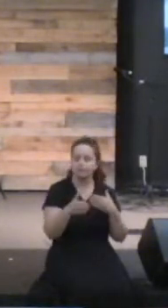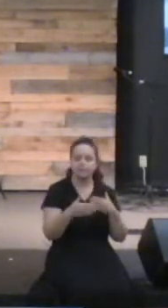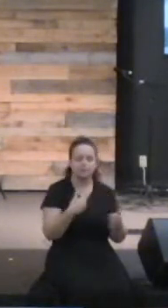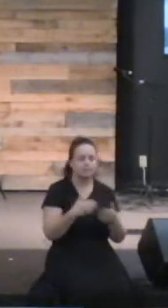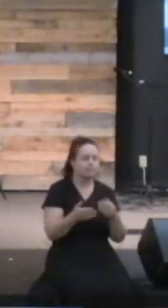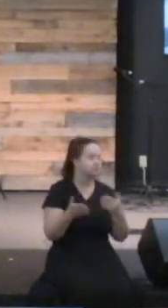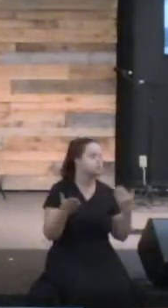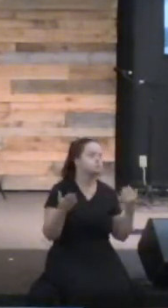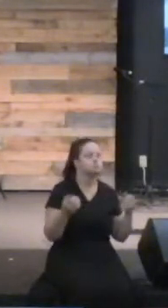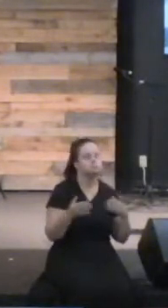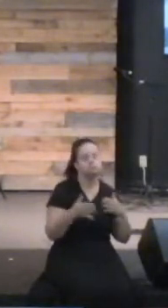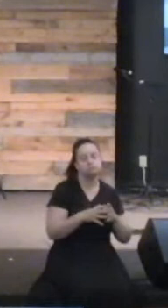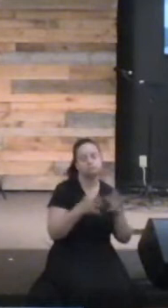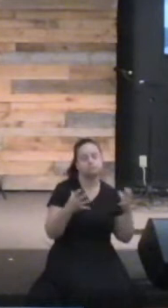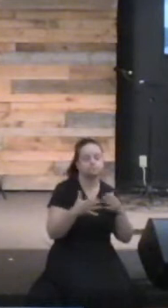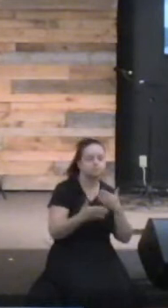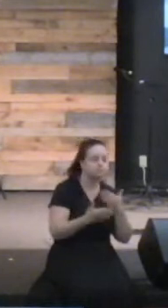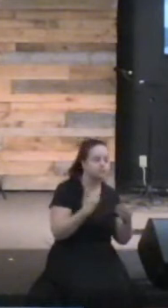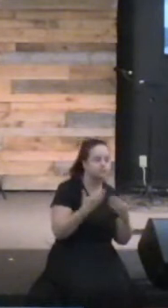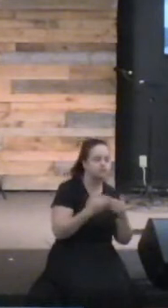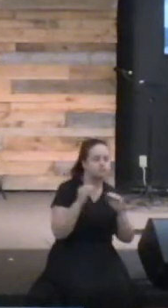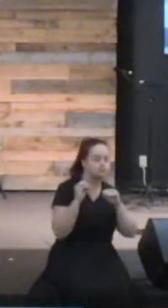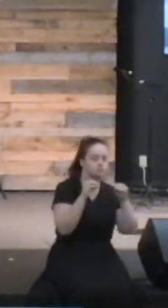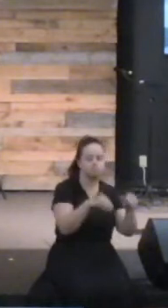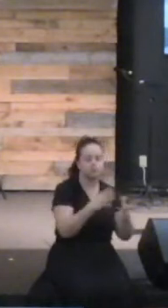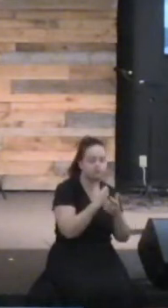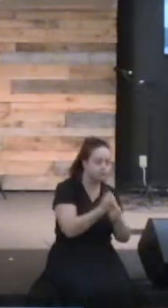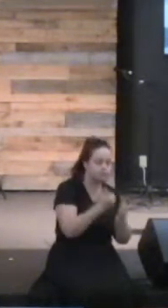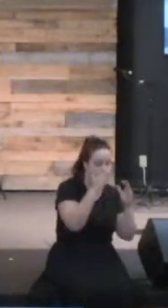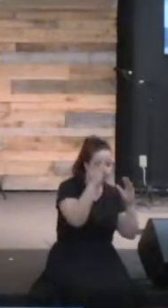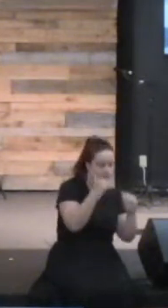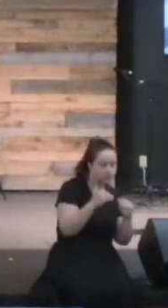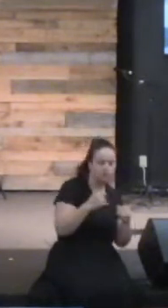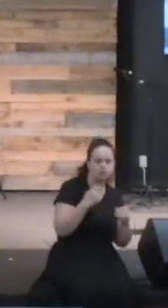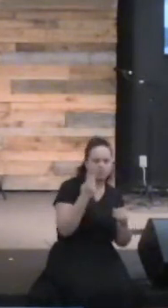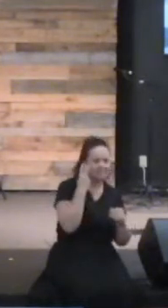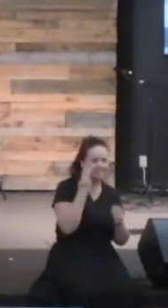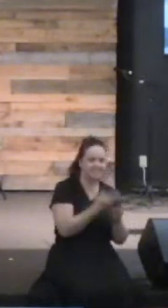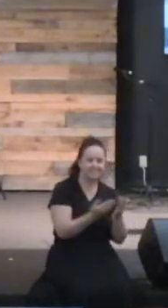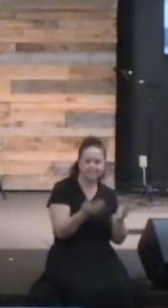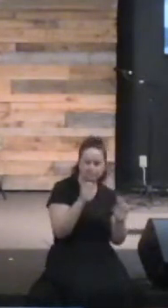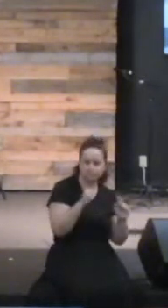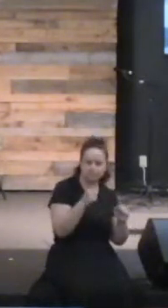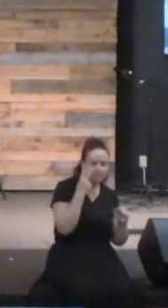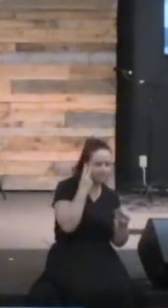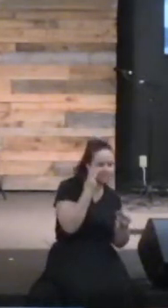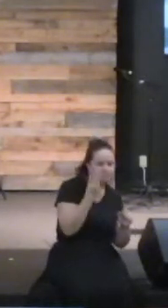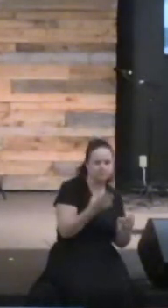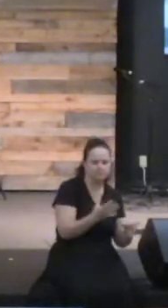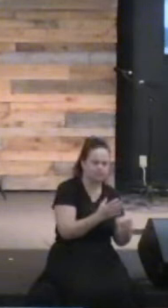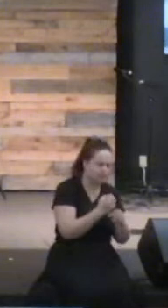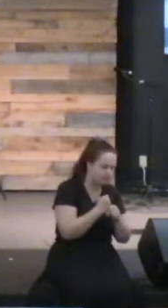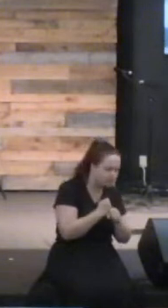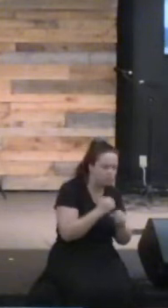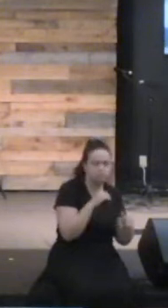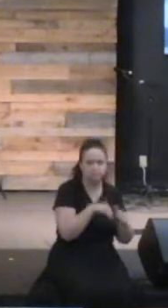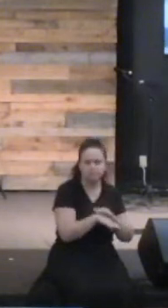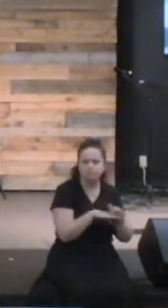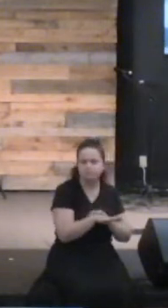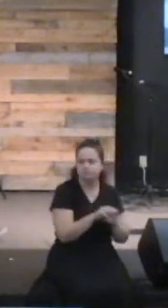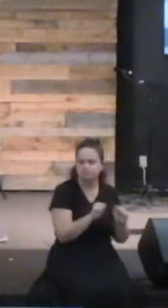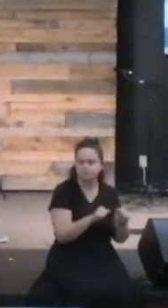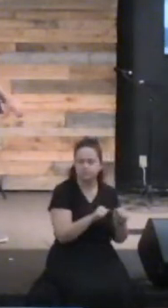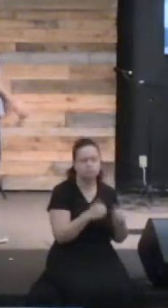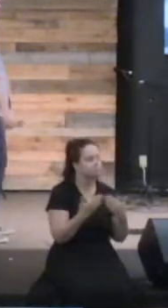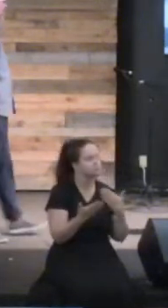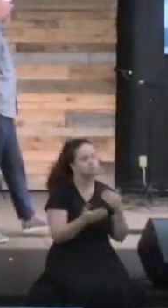easier to put our hopes into things that we could see something that's tangible something that's that's just accessible it would be so much